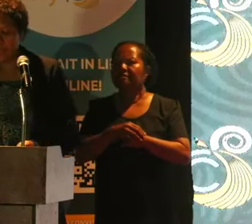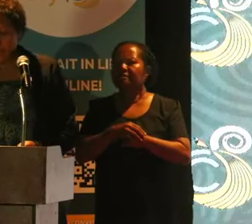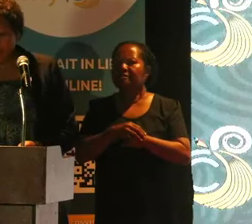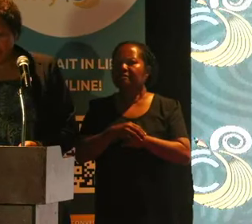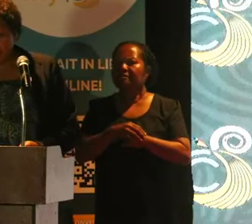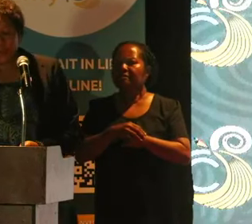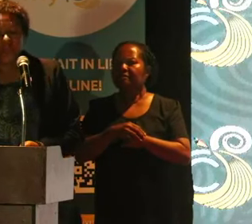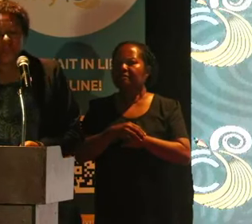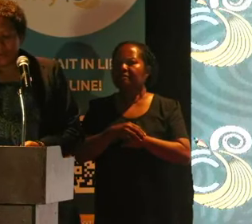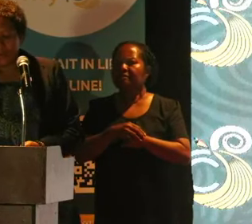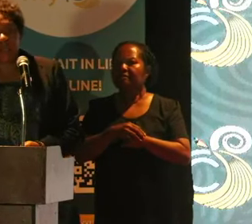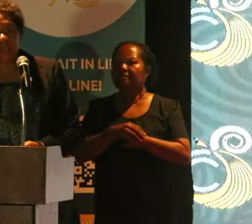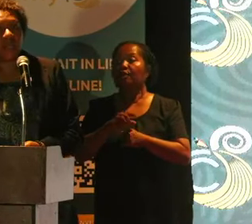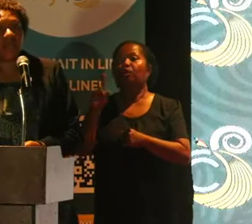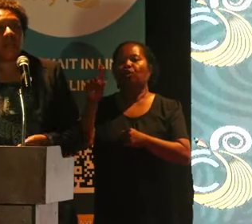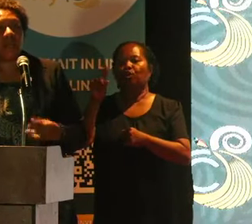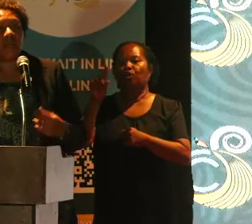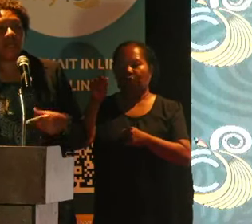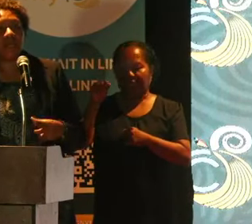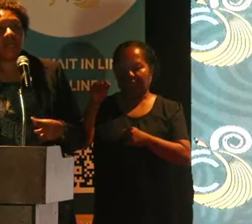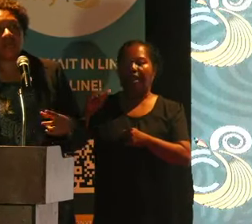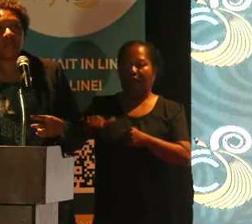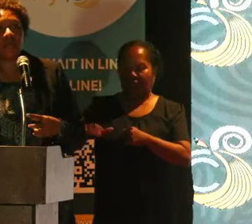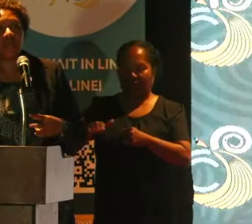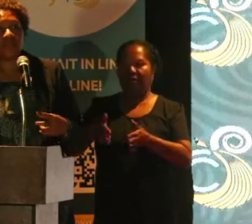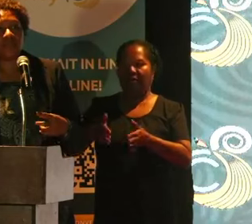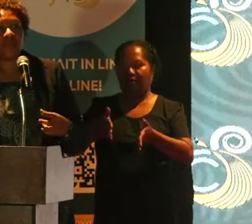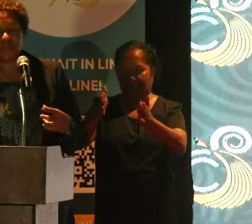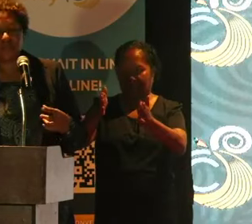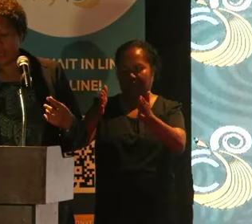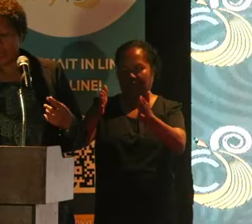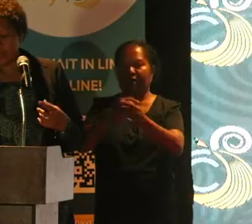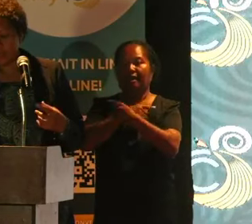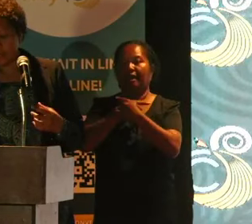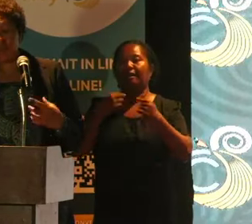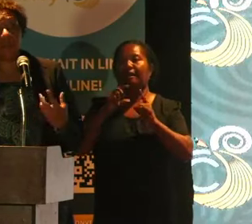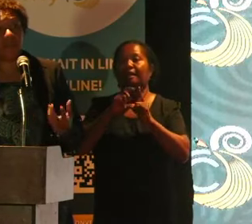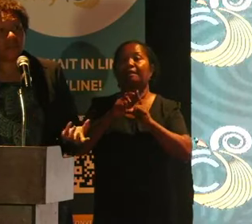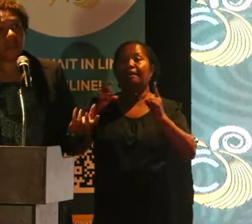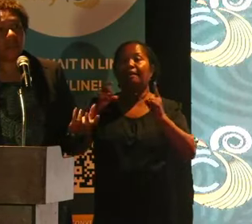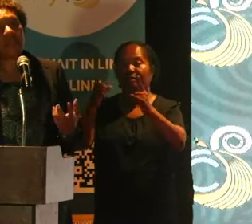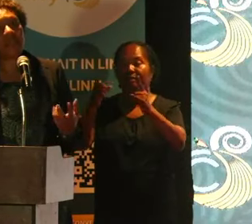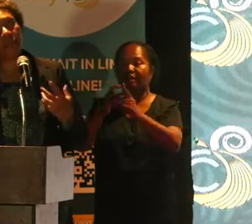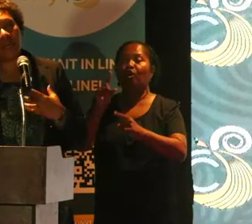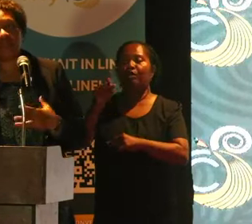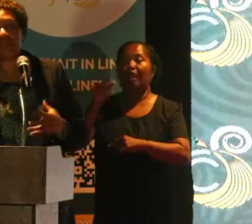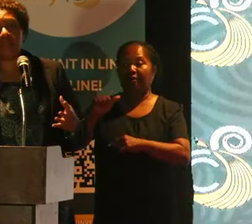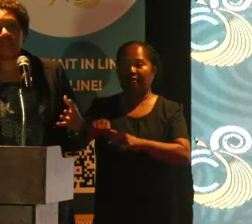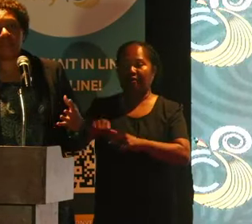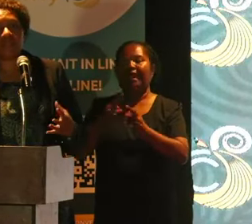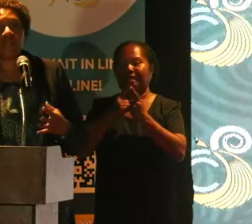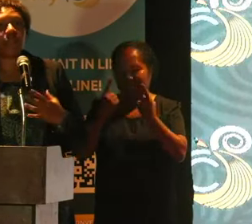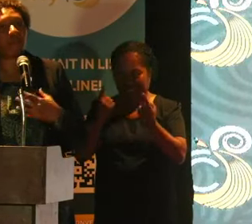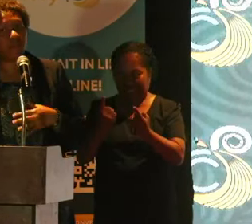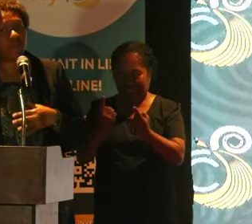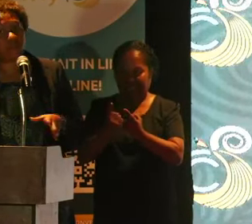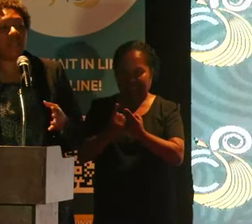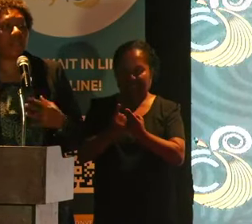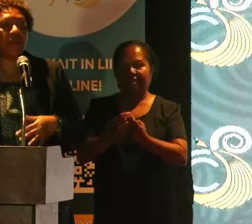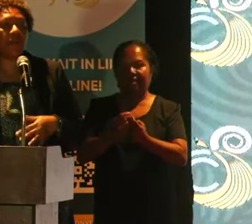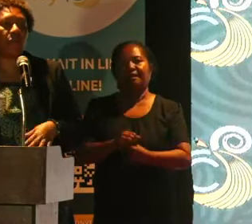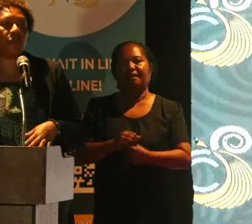he said, you know, do it the right way. Well, our department also says, you know, he says, do the right thing. Sorry, our department also says, do